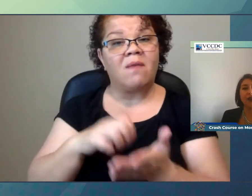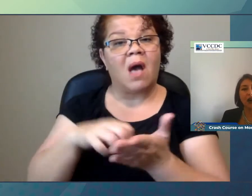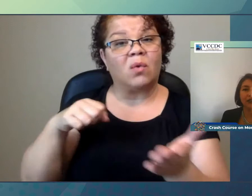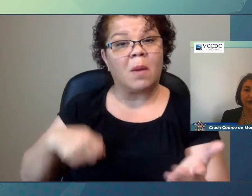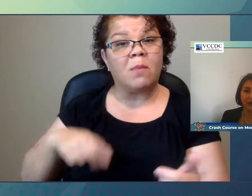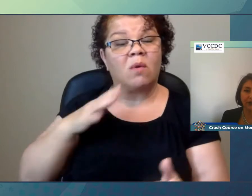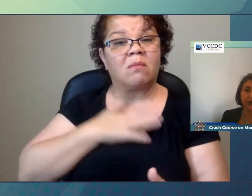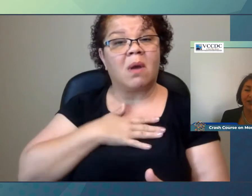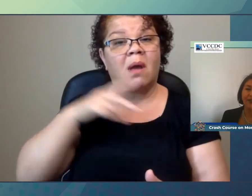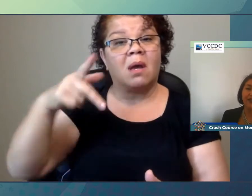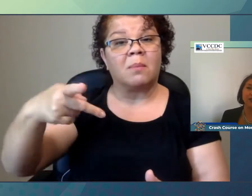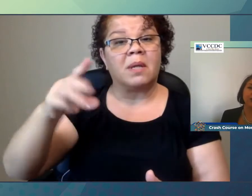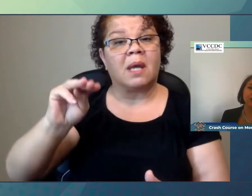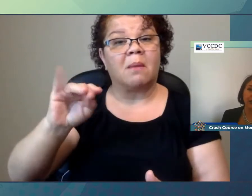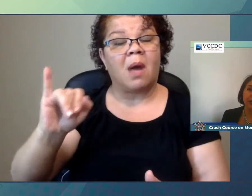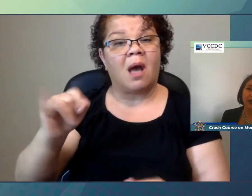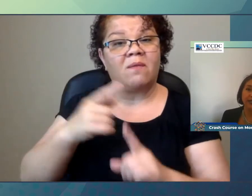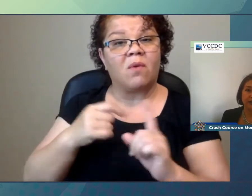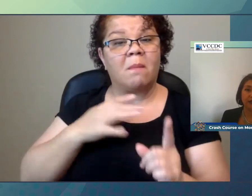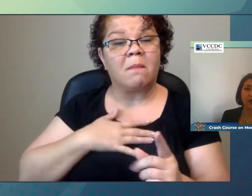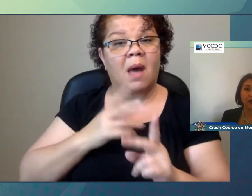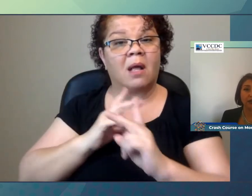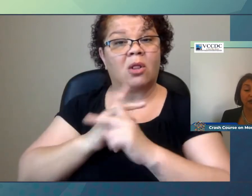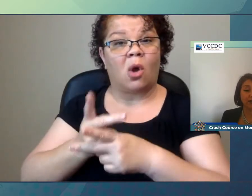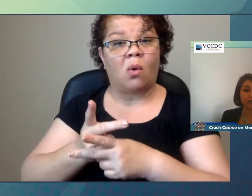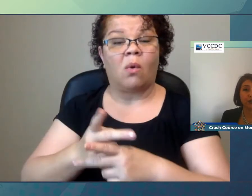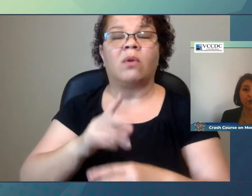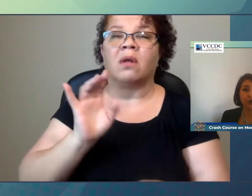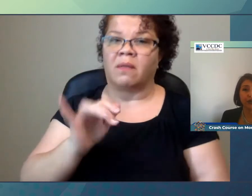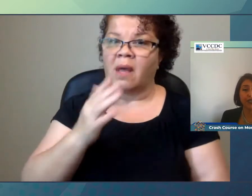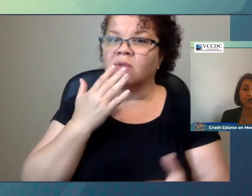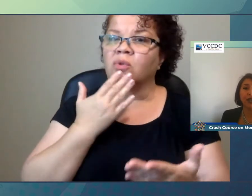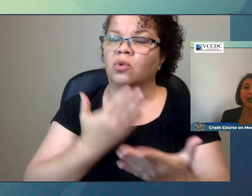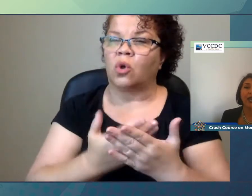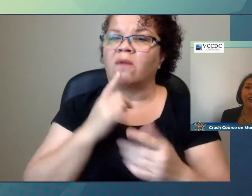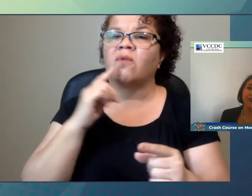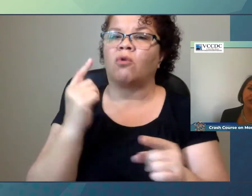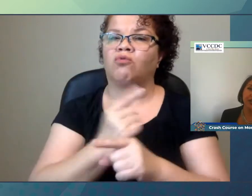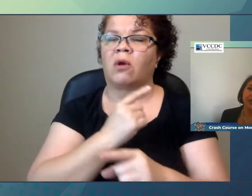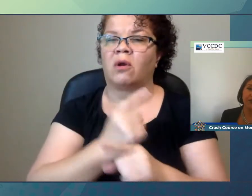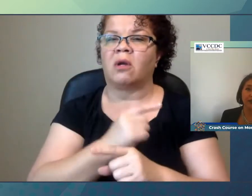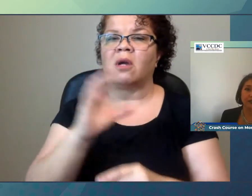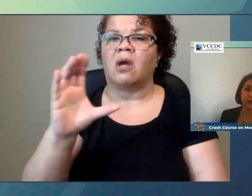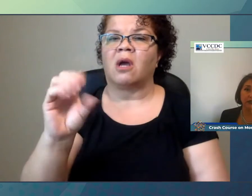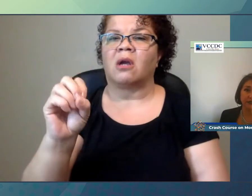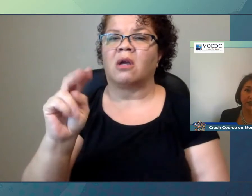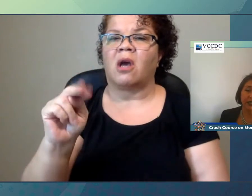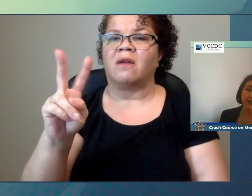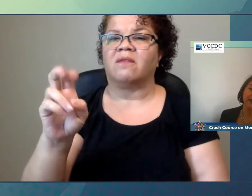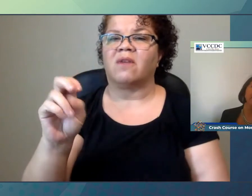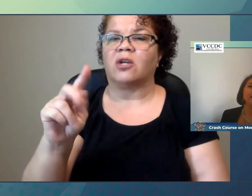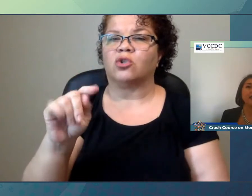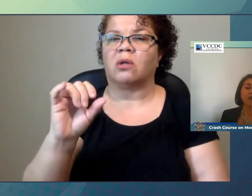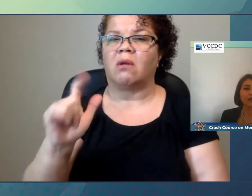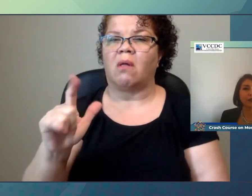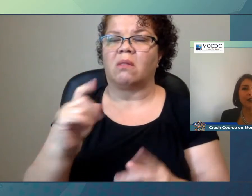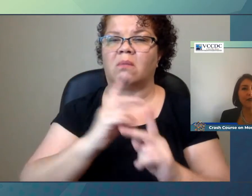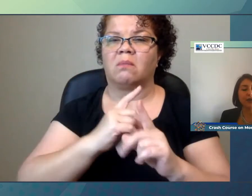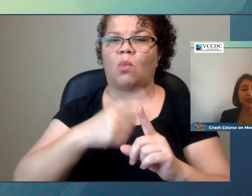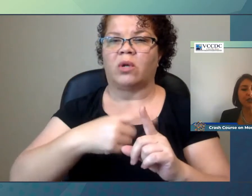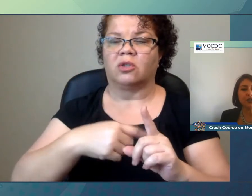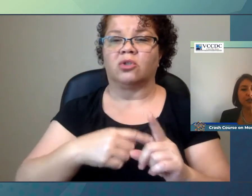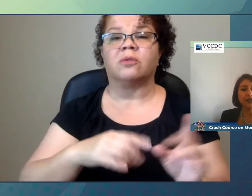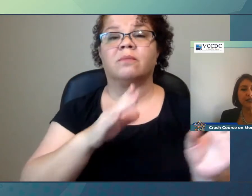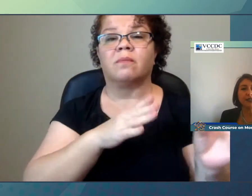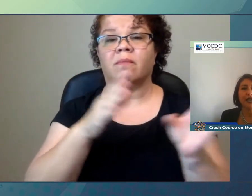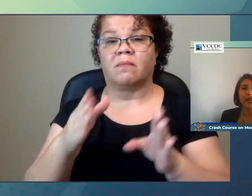off of your loan. That's a really great deal on a conventional mortgage. FHA works a little differently. They also have